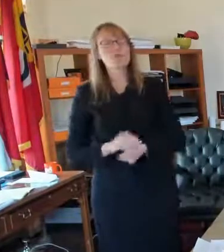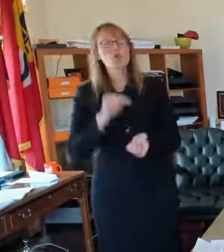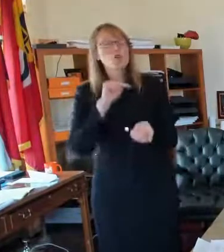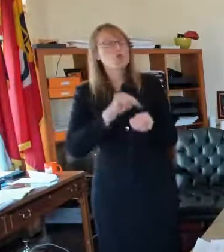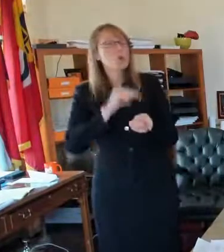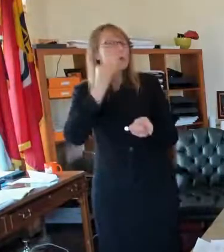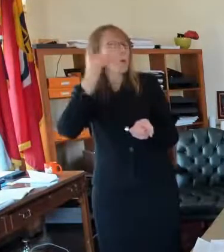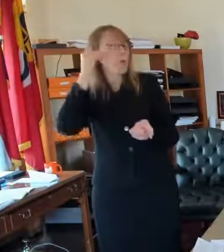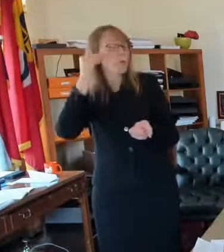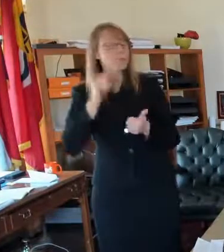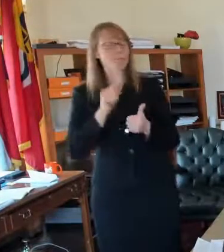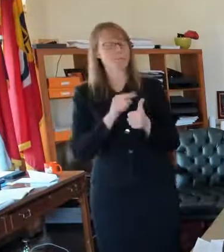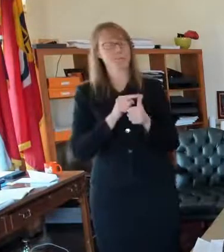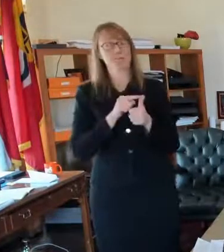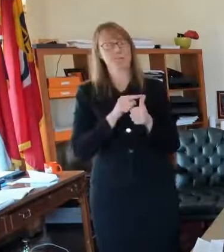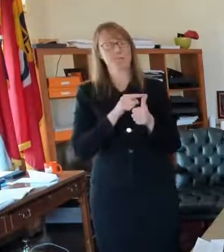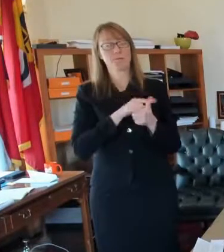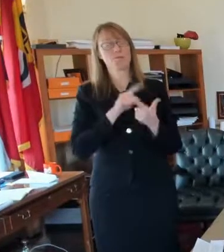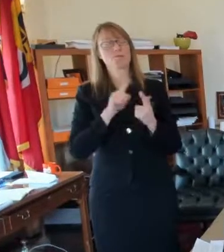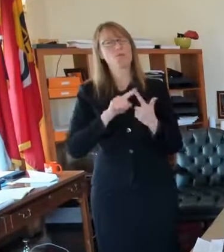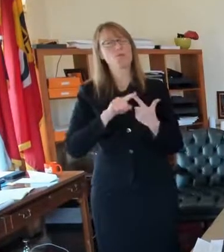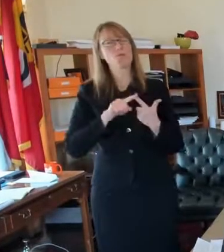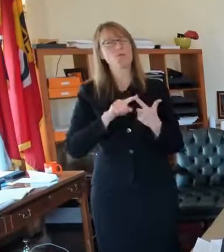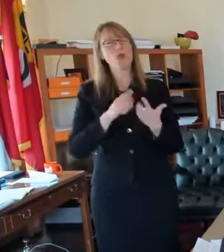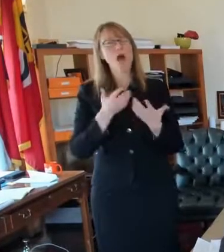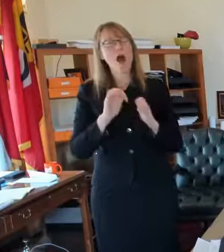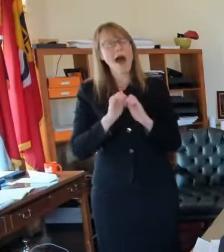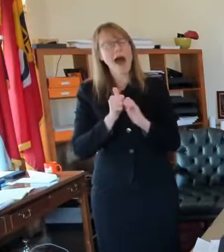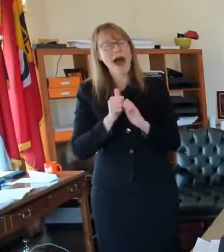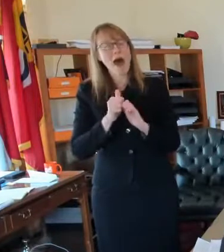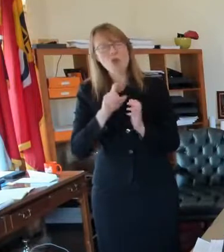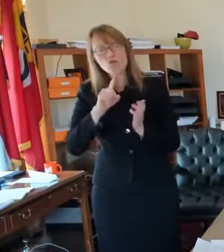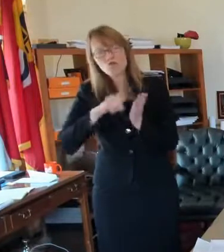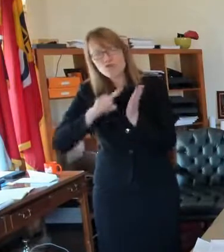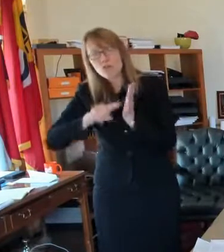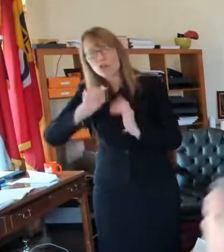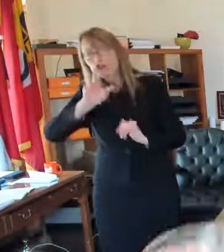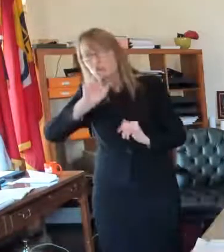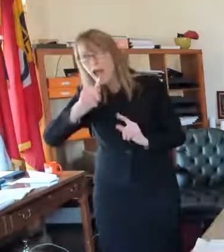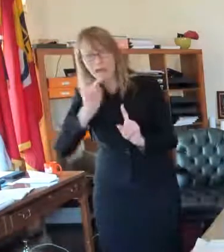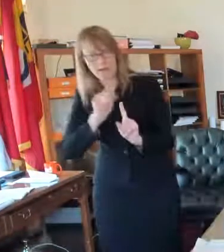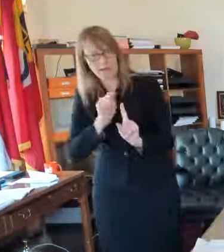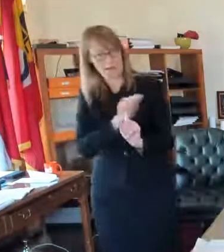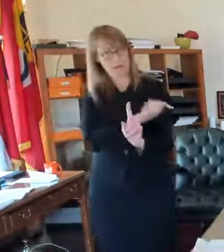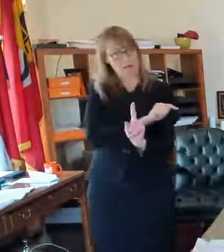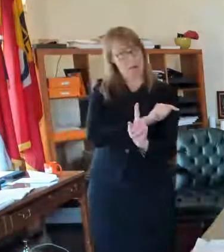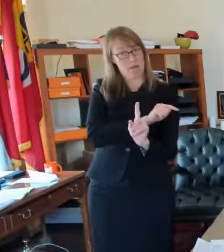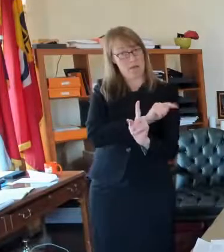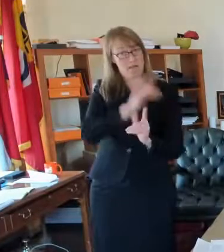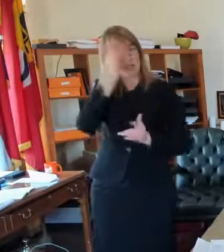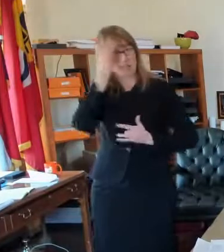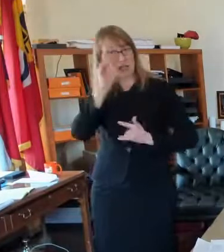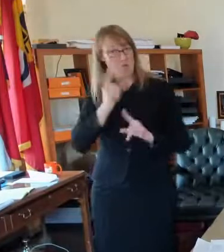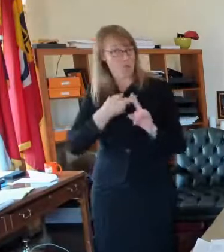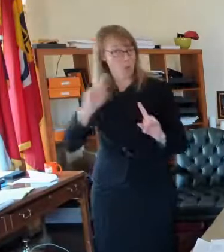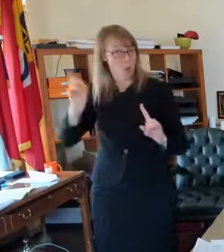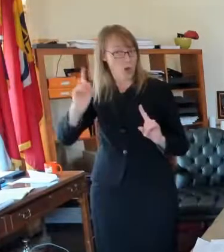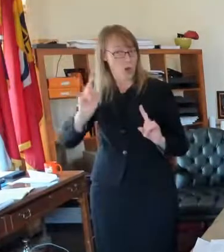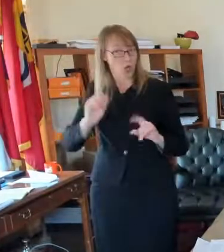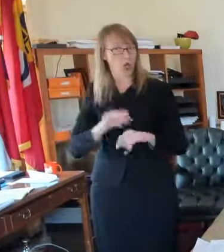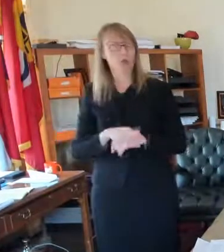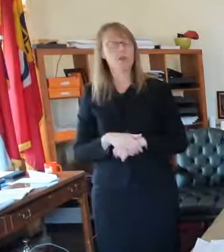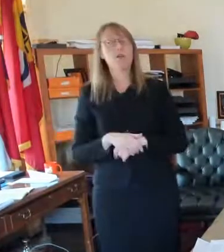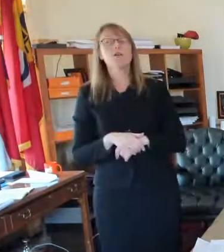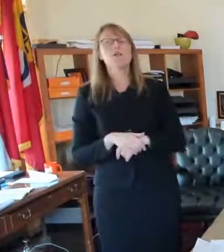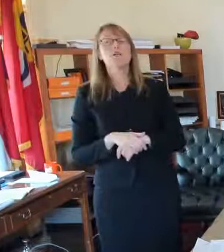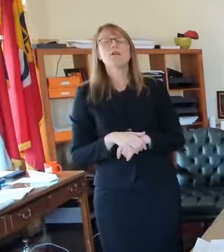COVID in nursing and congregate care facilities in the city of St. Louis. How is that going in the city so far? And when are